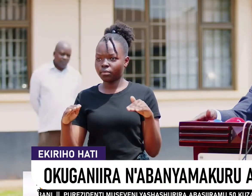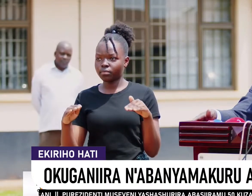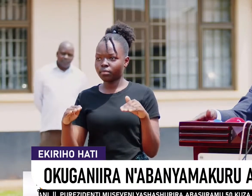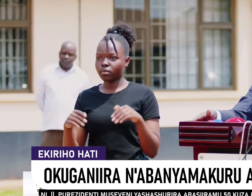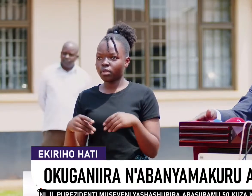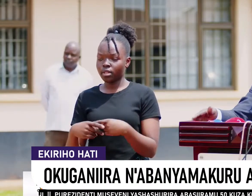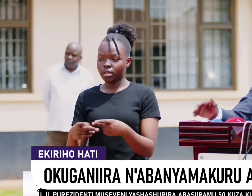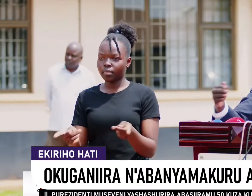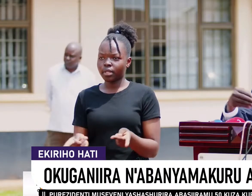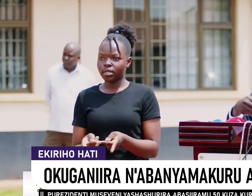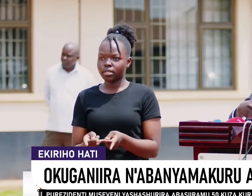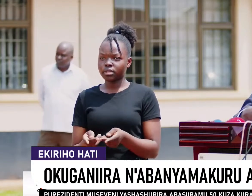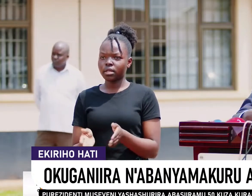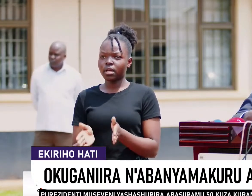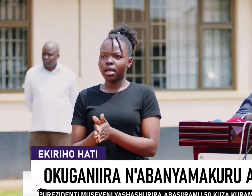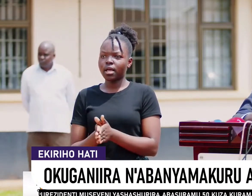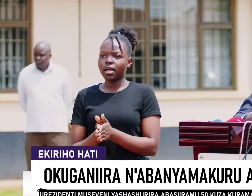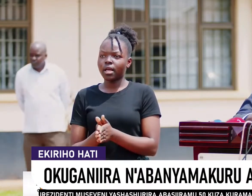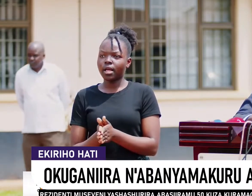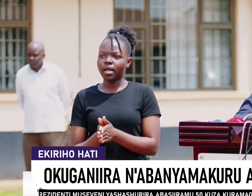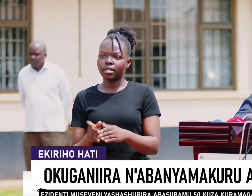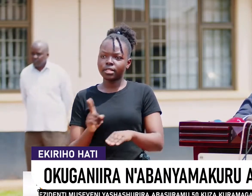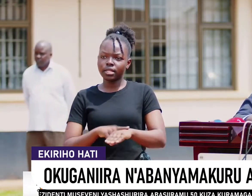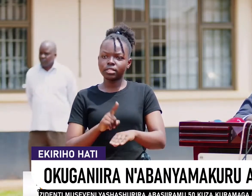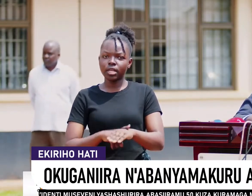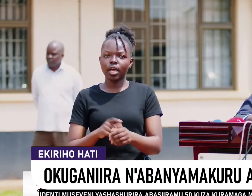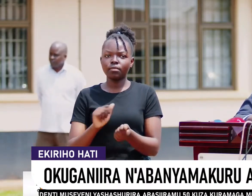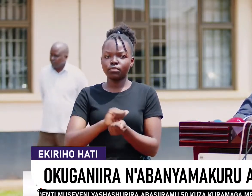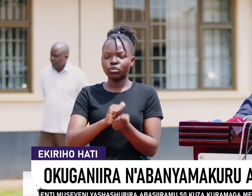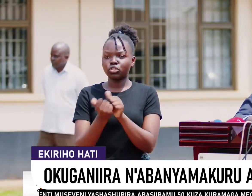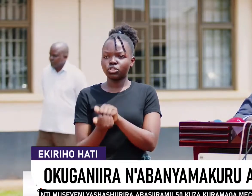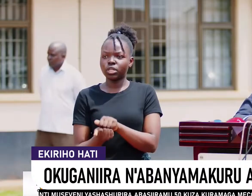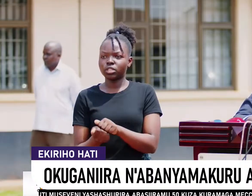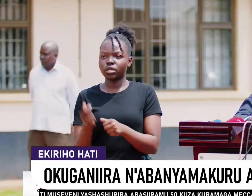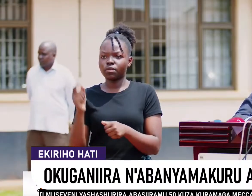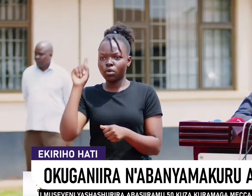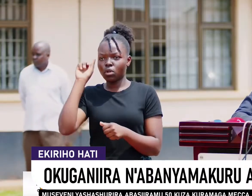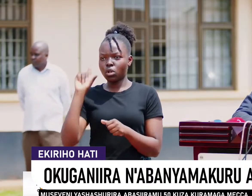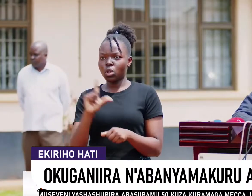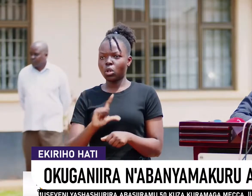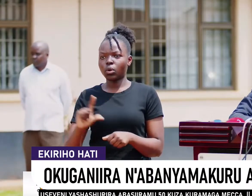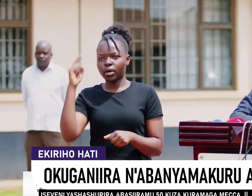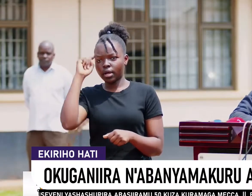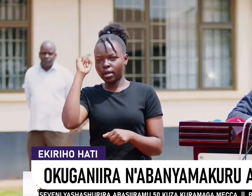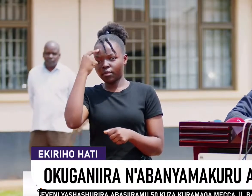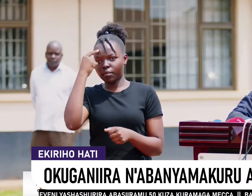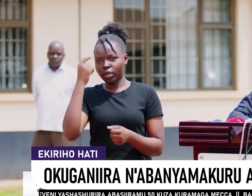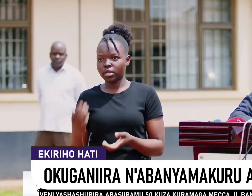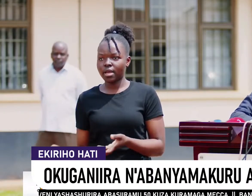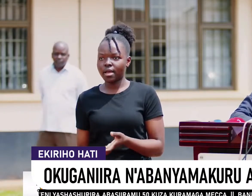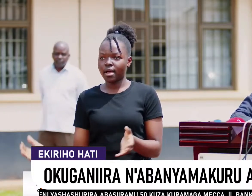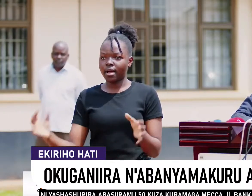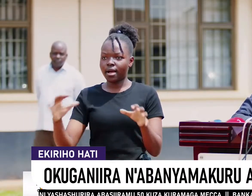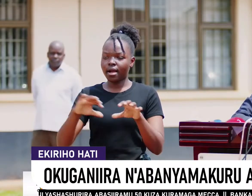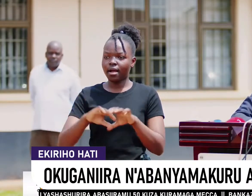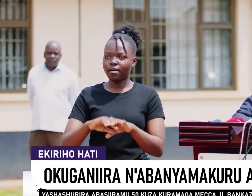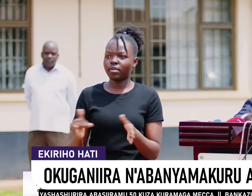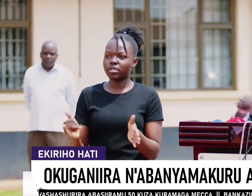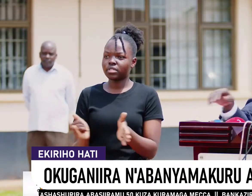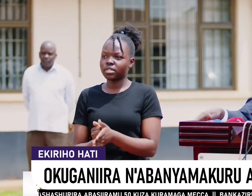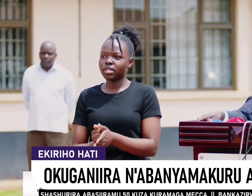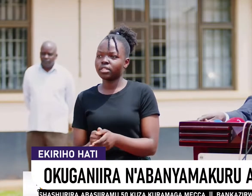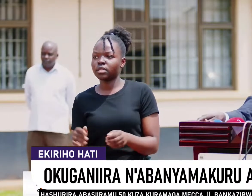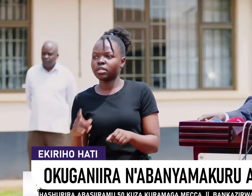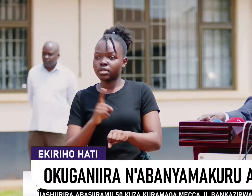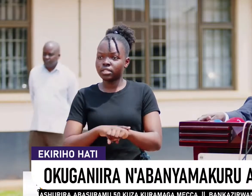premises. Then the period which we have adjusted for local government, so covers that period of 16th